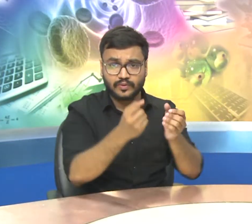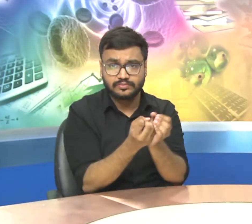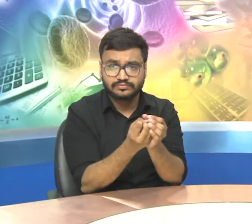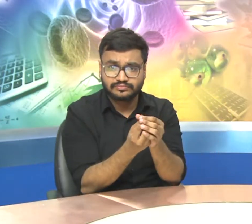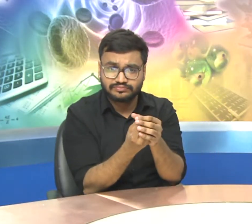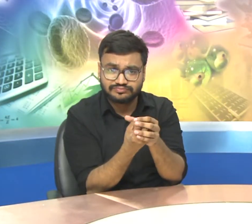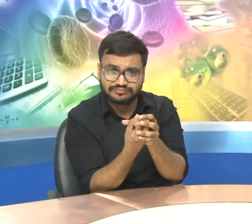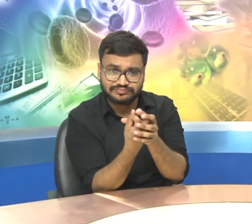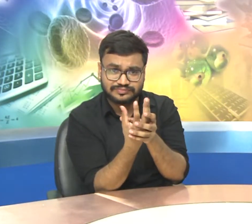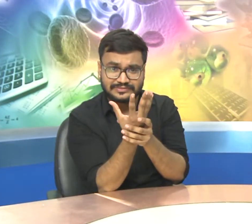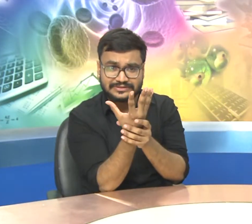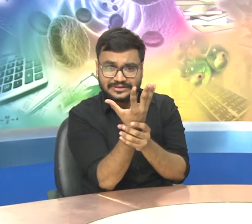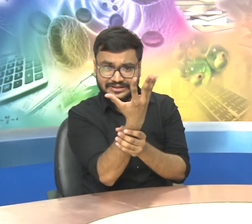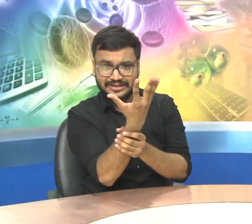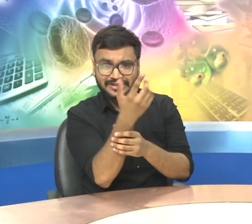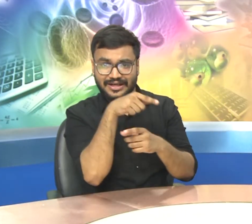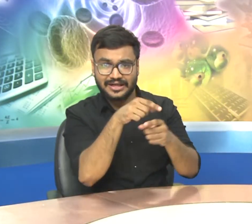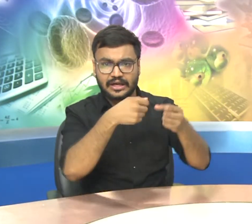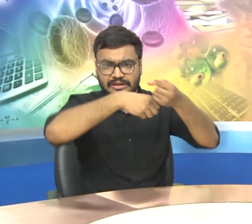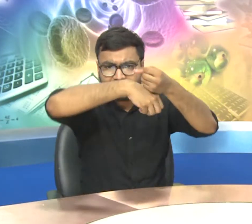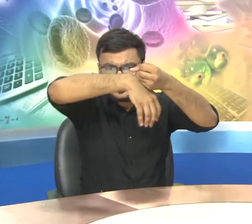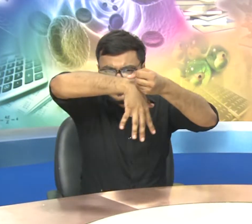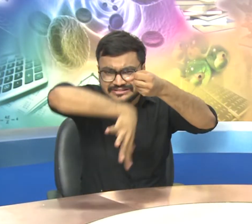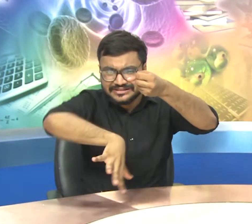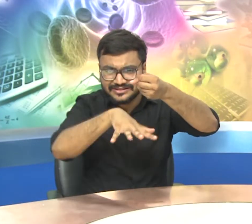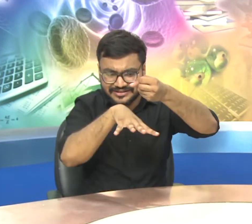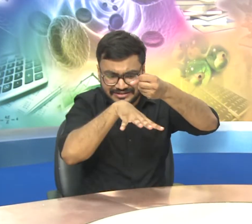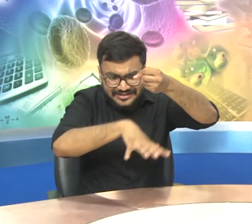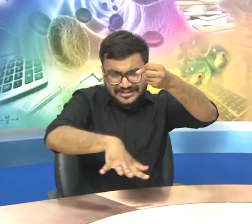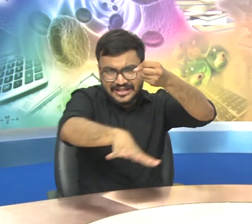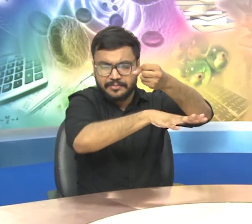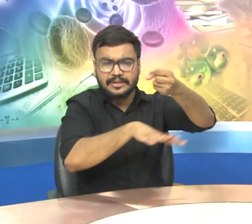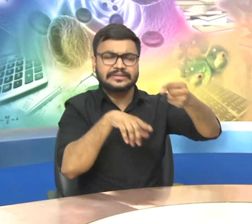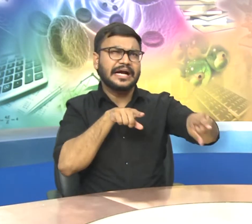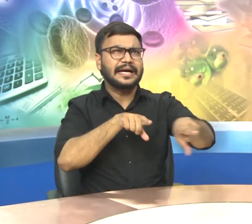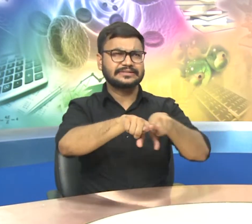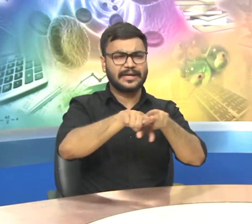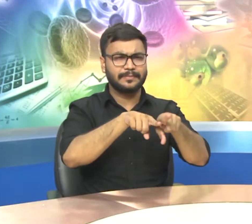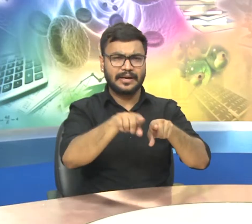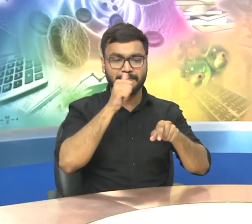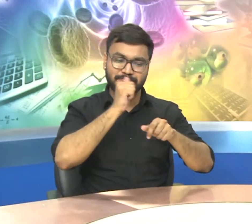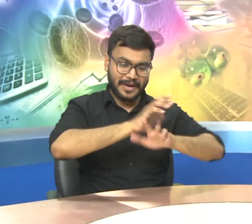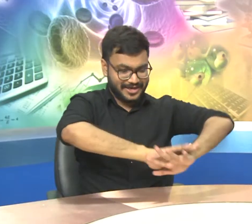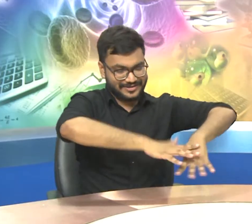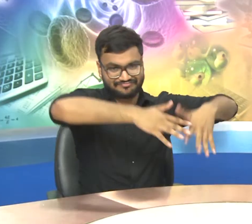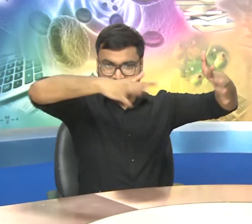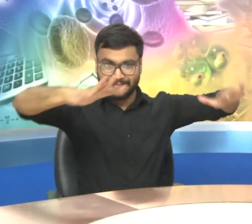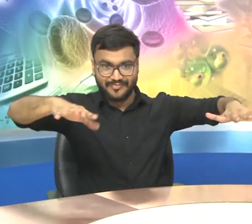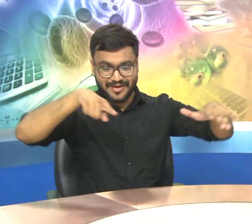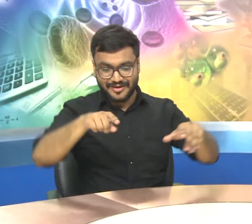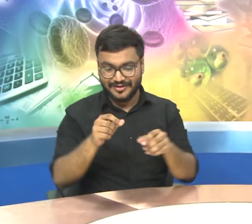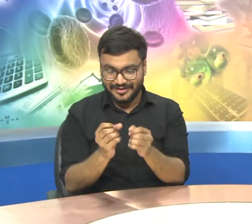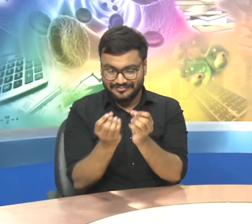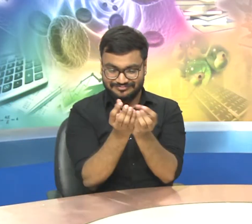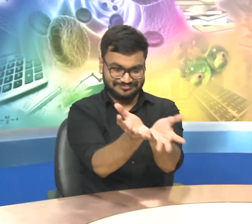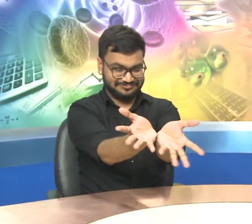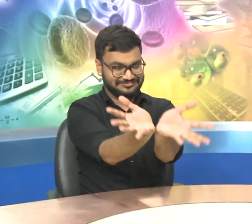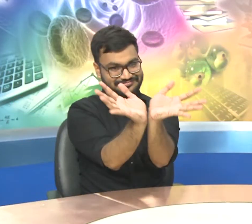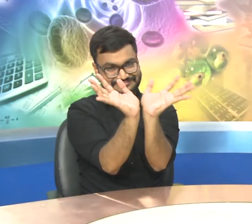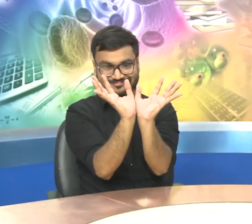layers. Three distinct zones of aquatic plant can be seen with